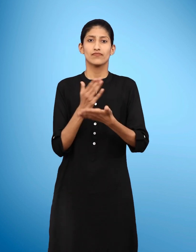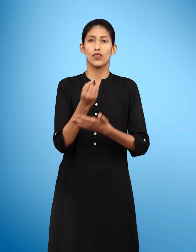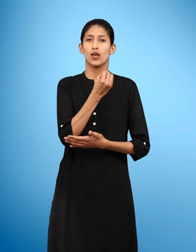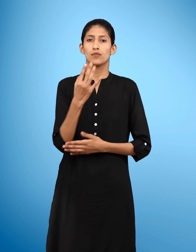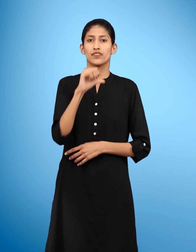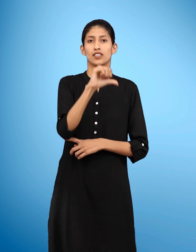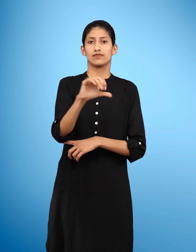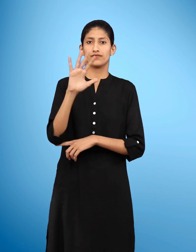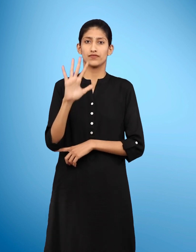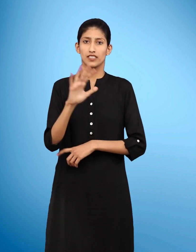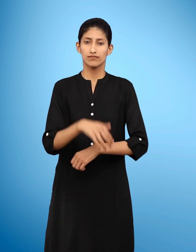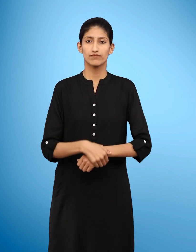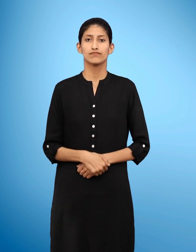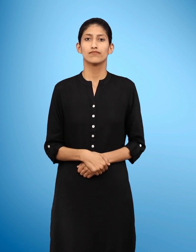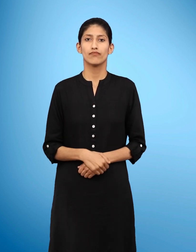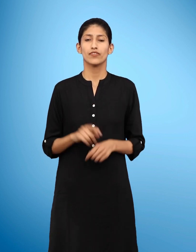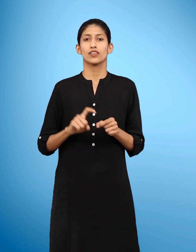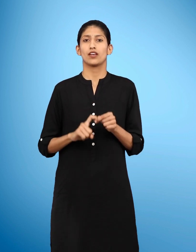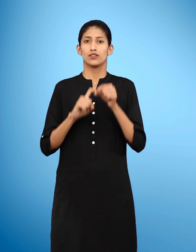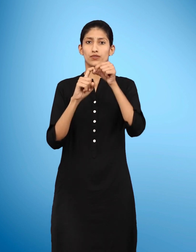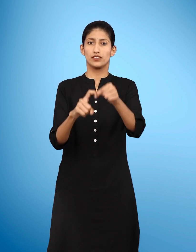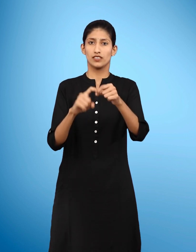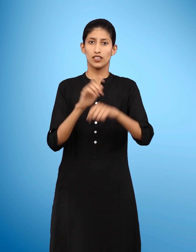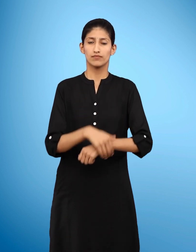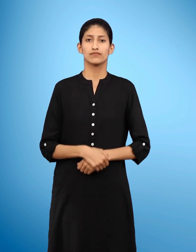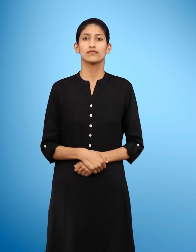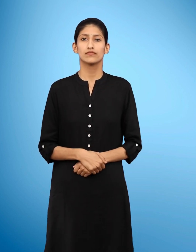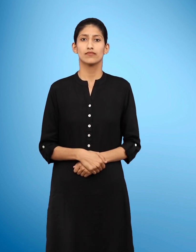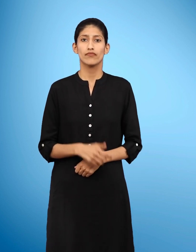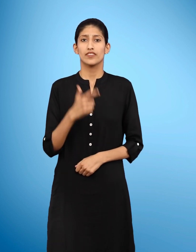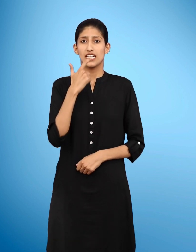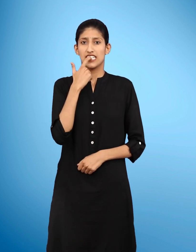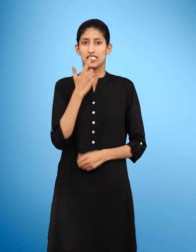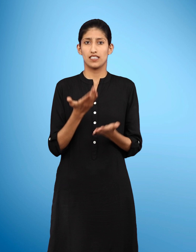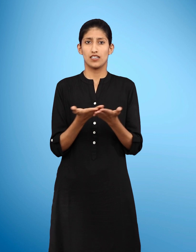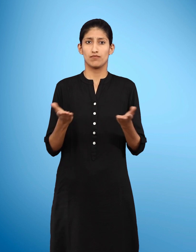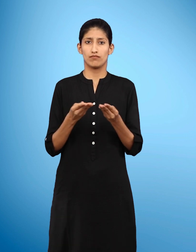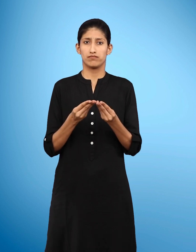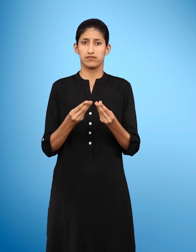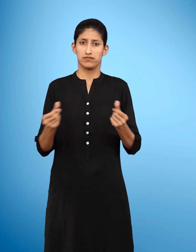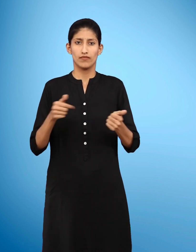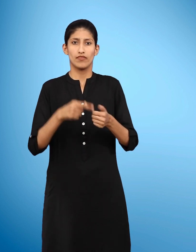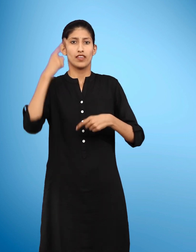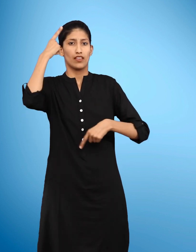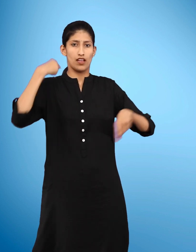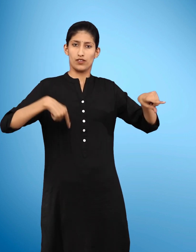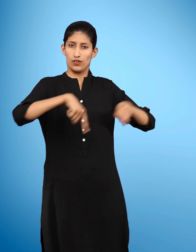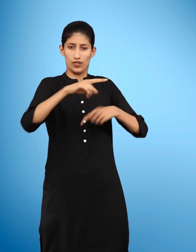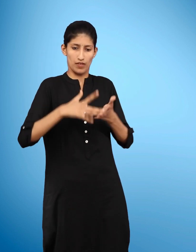Page number 95. Why do you think it would have been difficult to use carts along